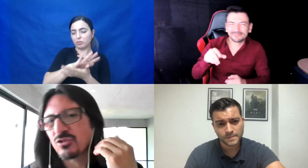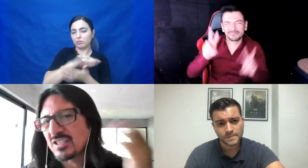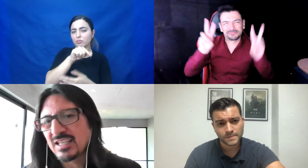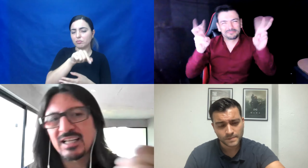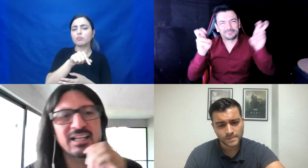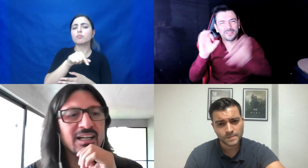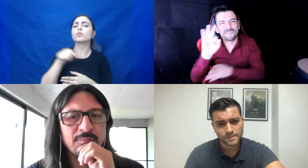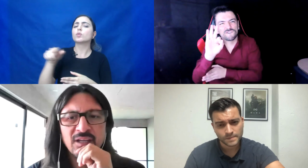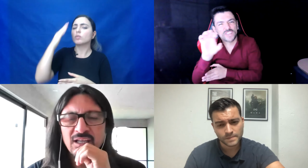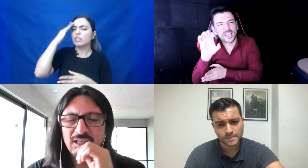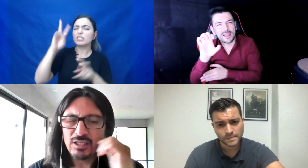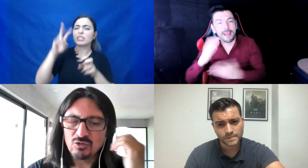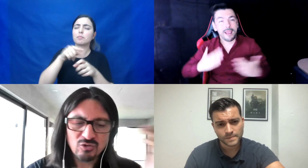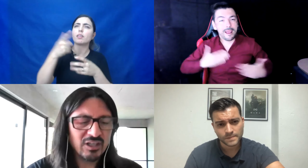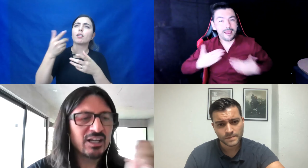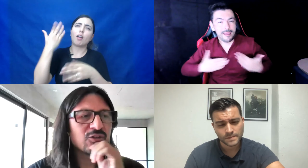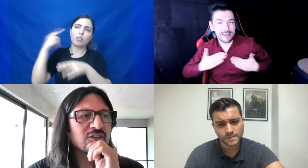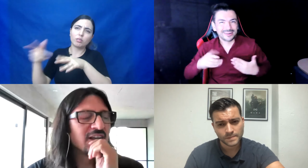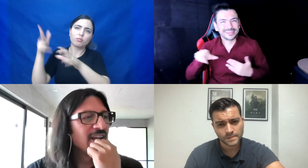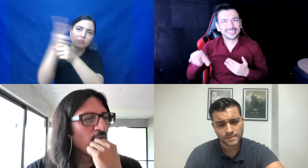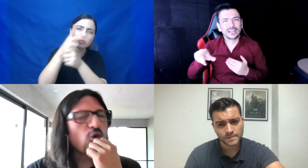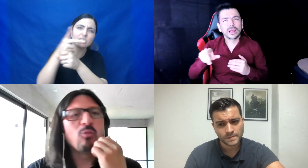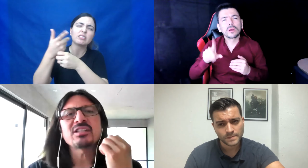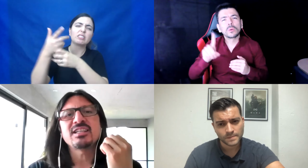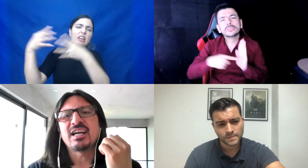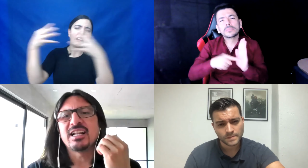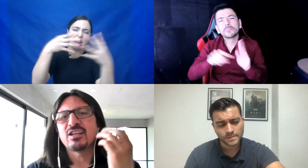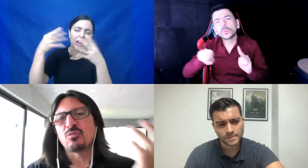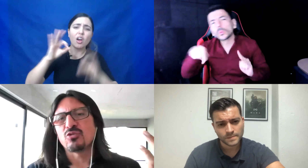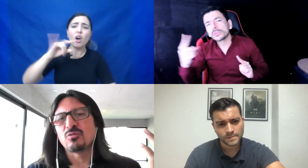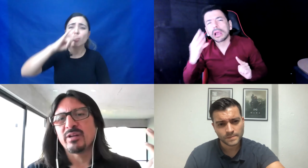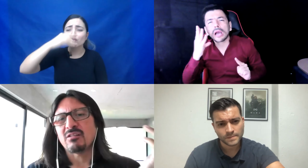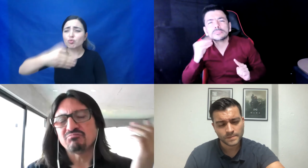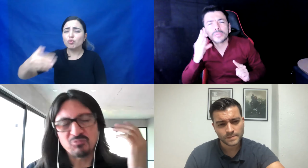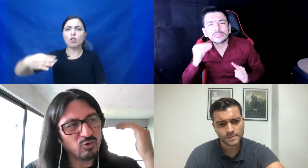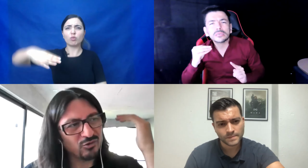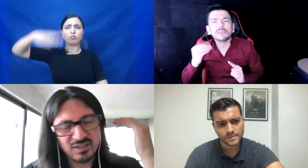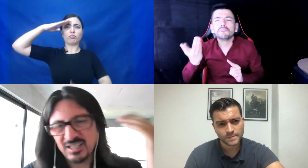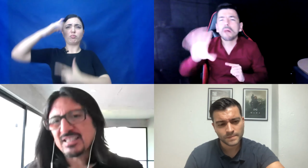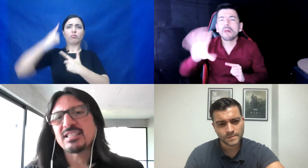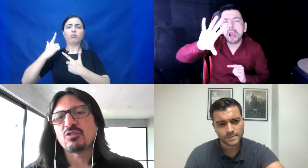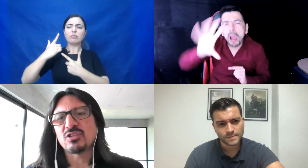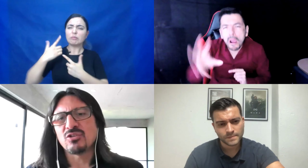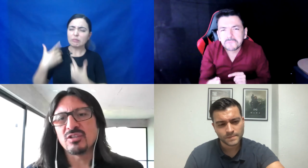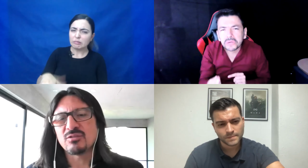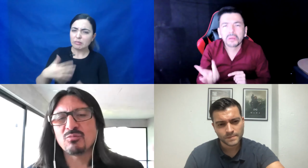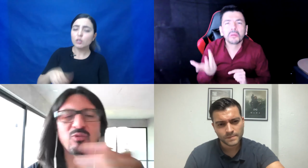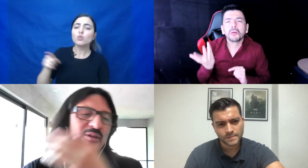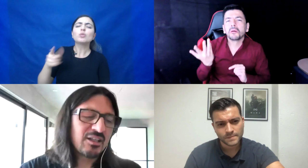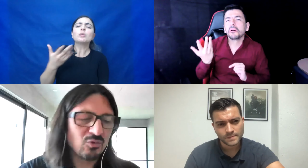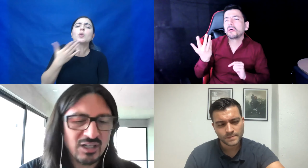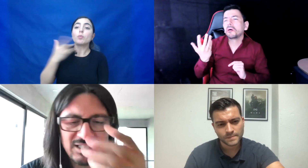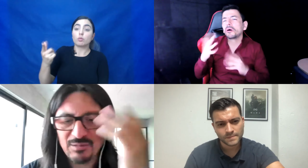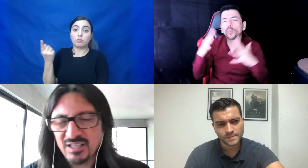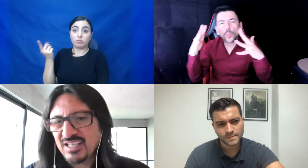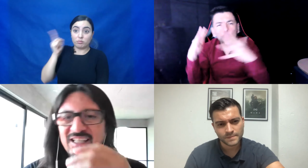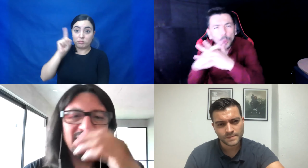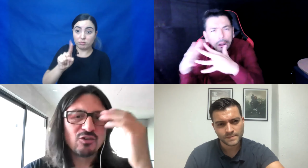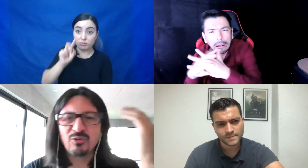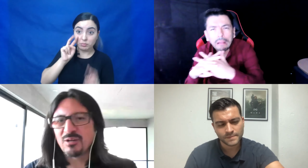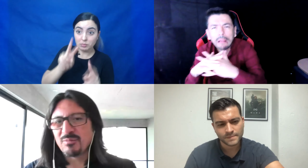when you're talking about these children, we're not talking about a context that is as crude as some other topics that you'd